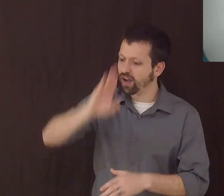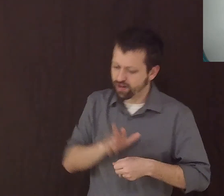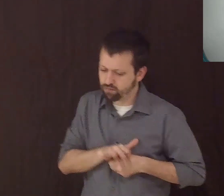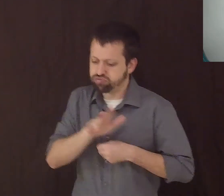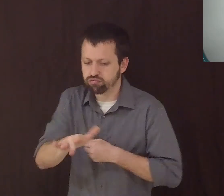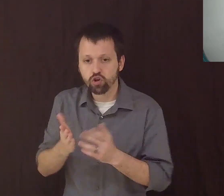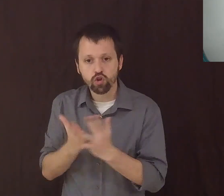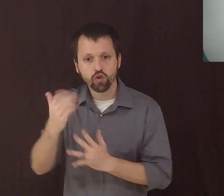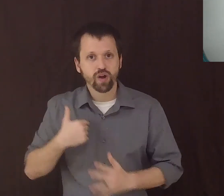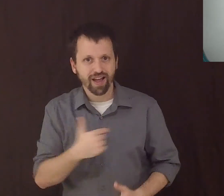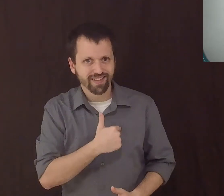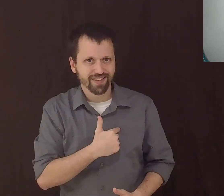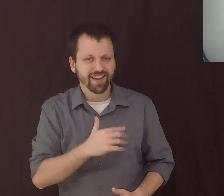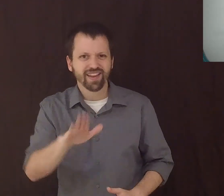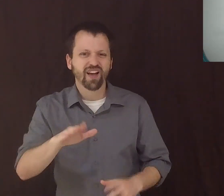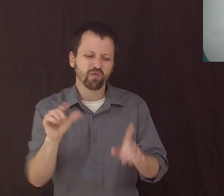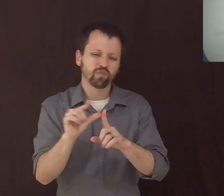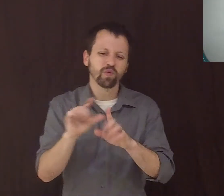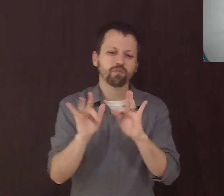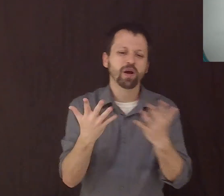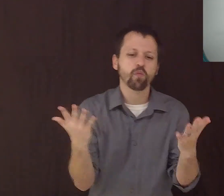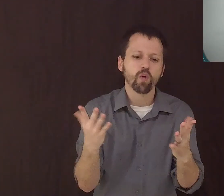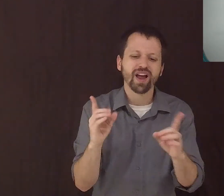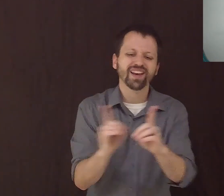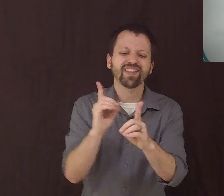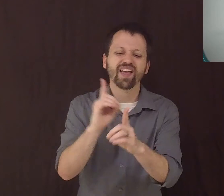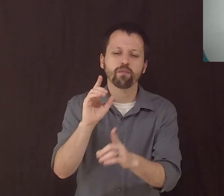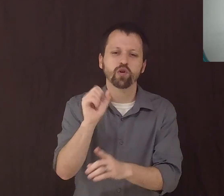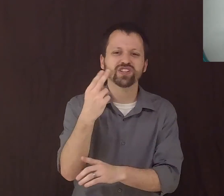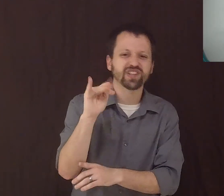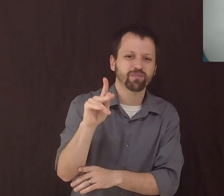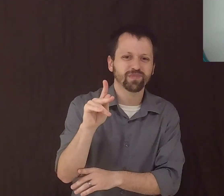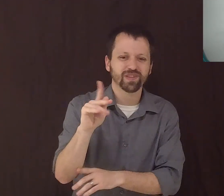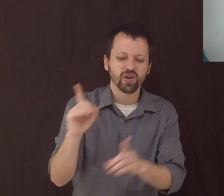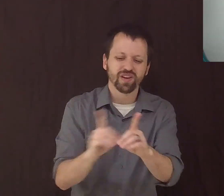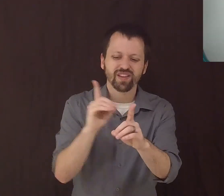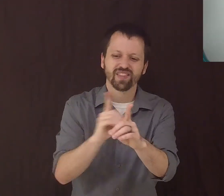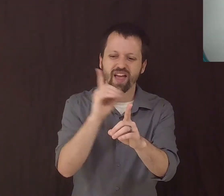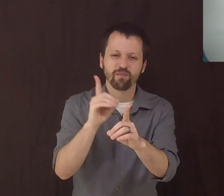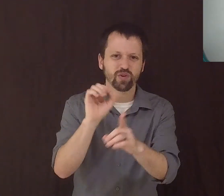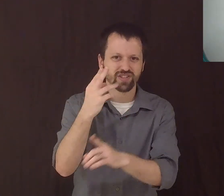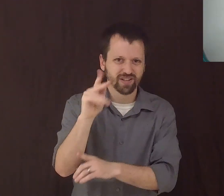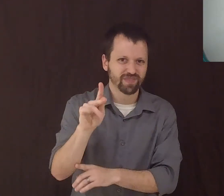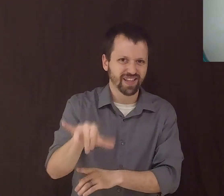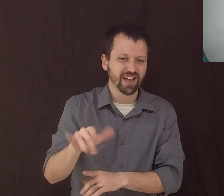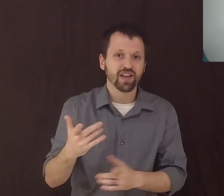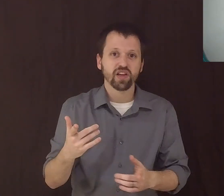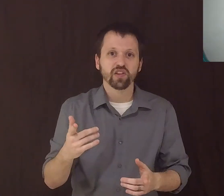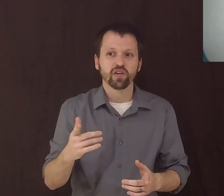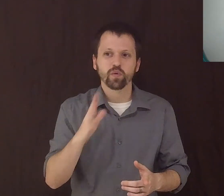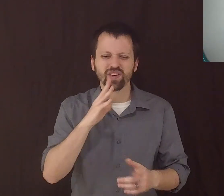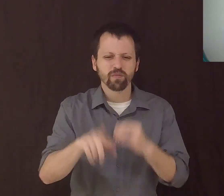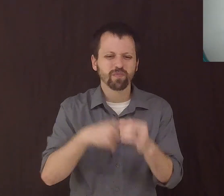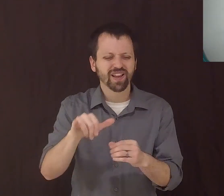believers to get rooted and grounded. We call it discipleship. And Pastor Rich talked about this, I think at the beginning of the year. We talked about, hey, would you like